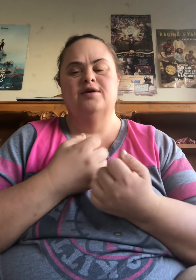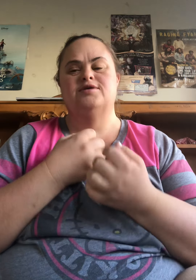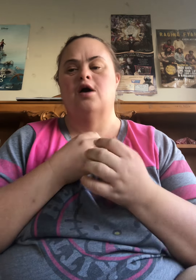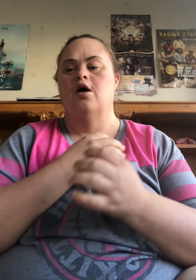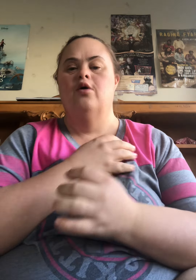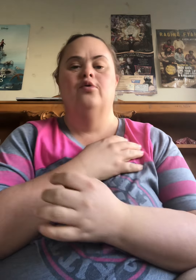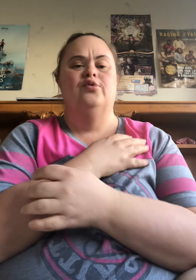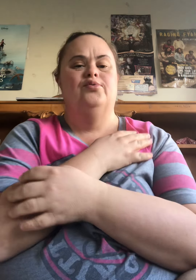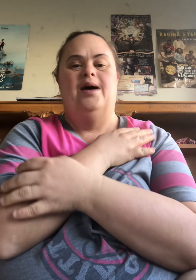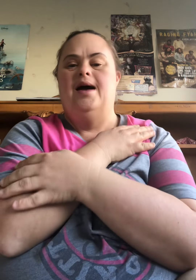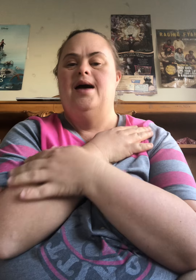so